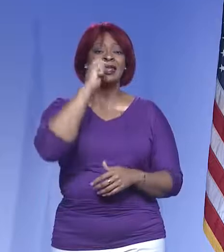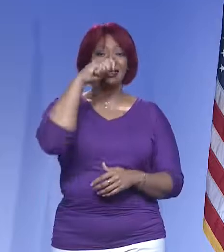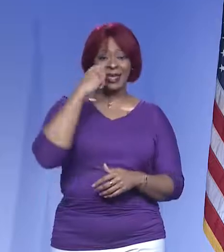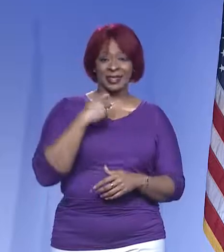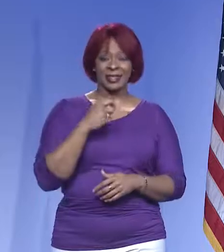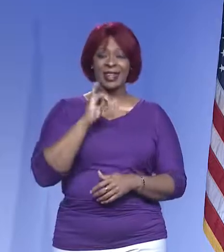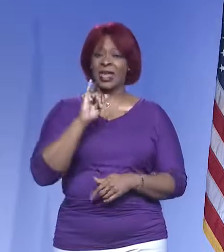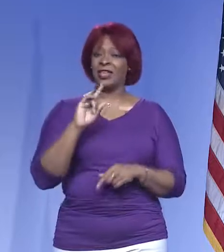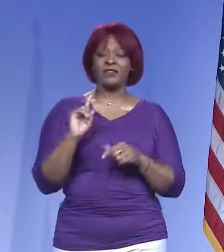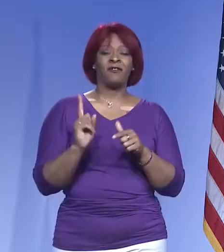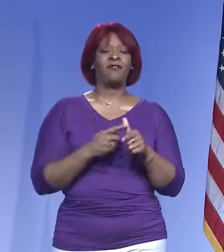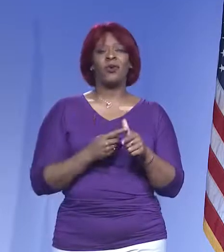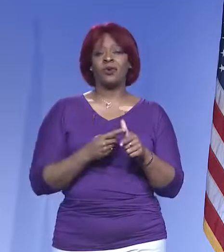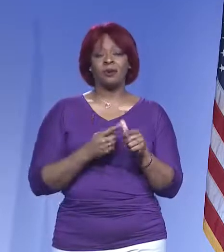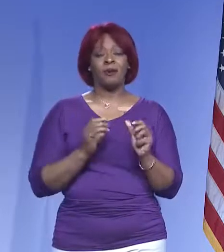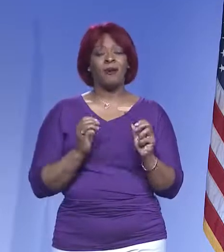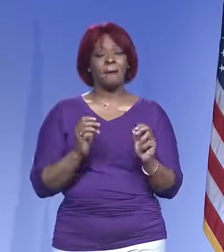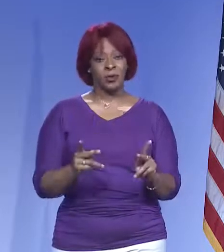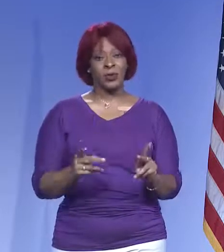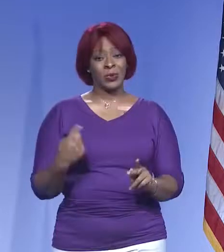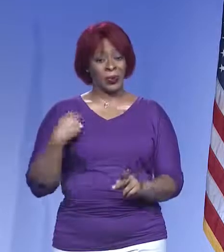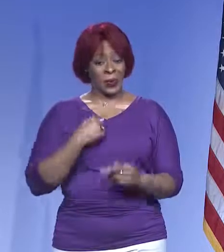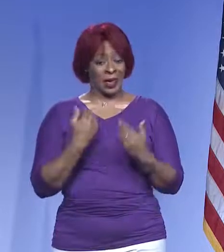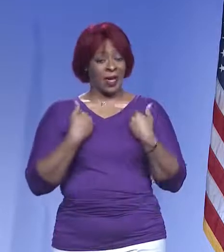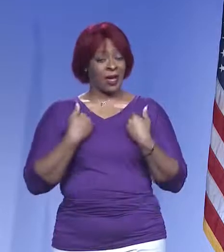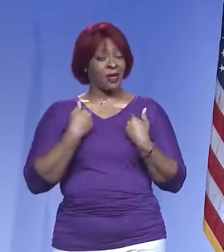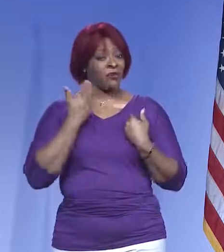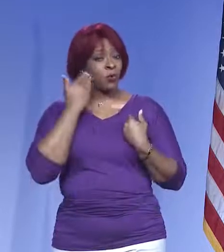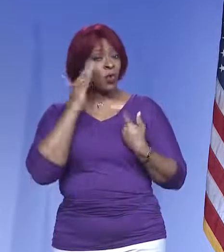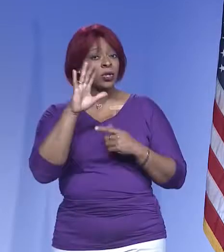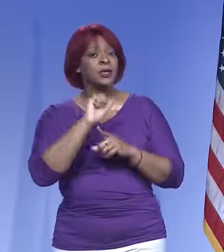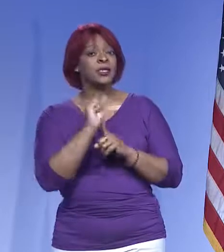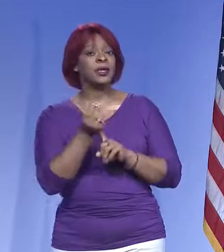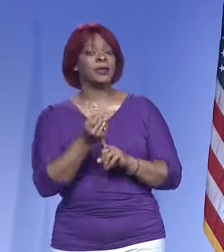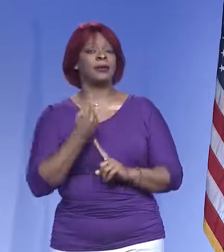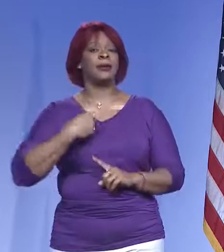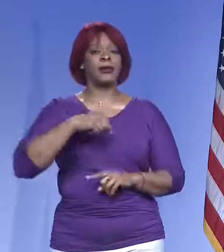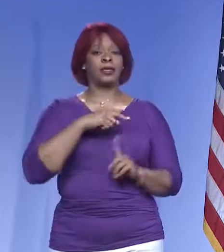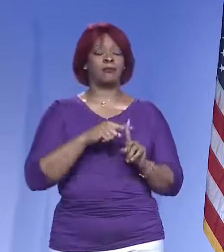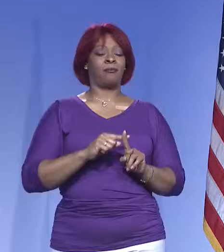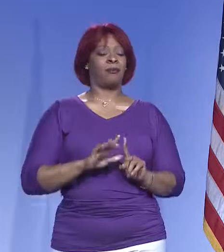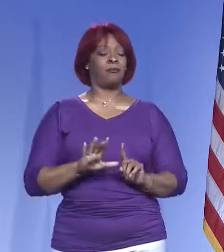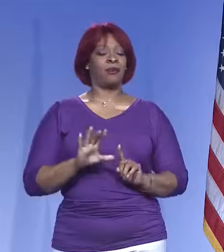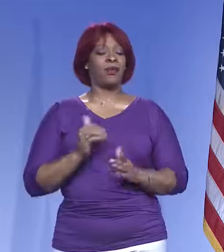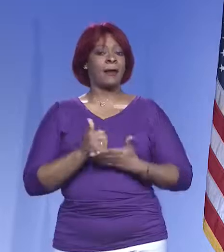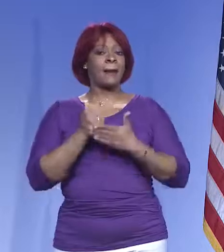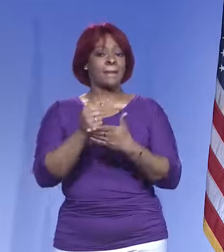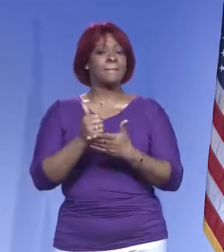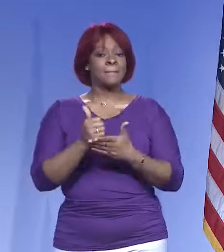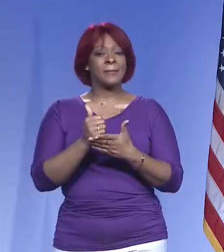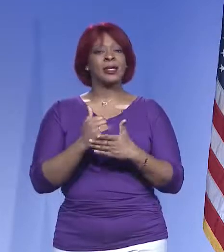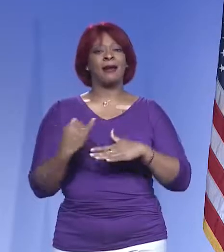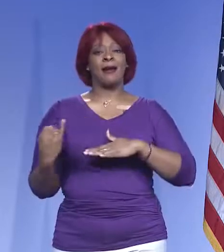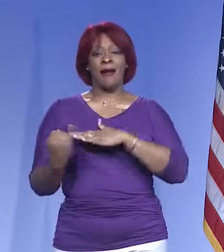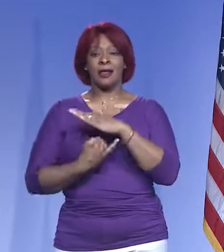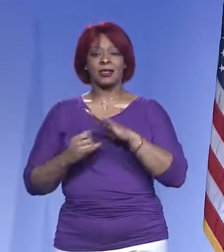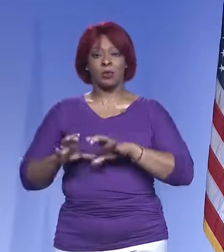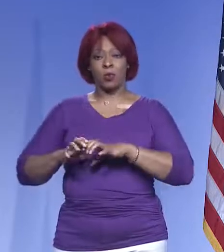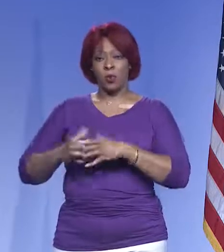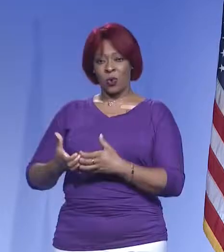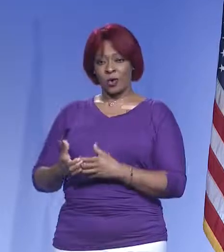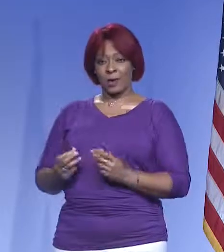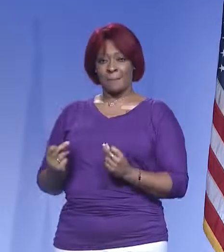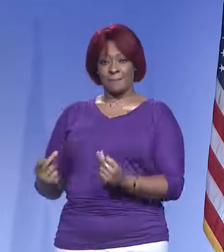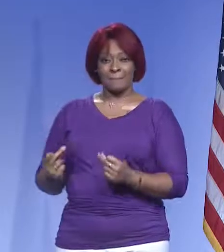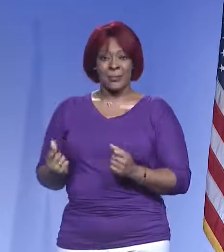that's the first opportunity we have for you to know your status and for us to help you get into isolation quarantine, find out